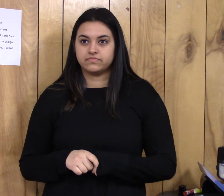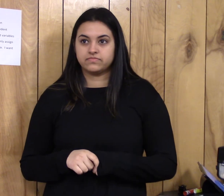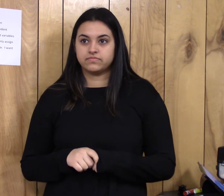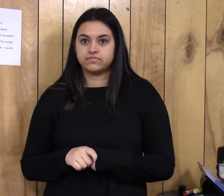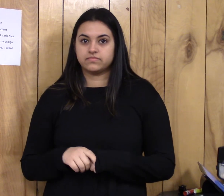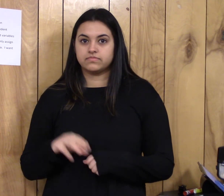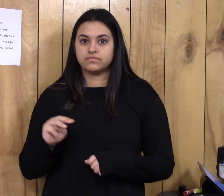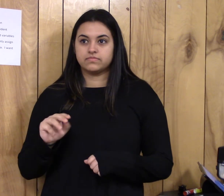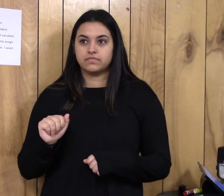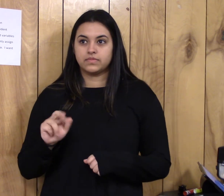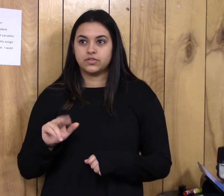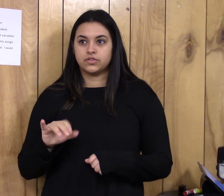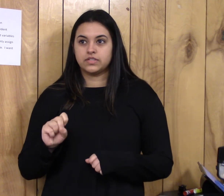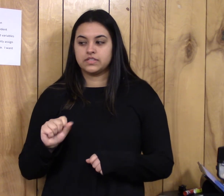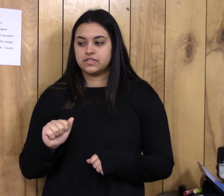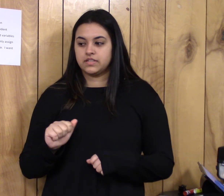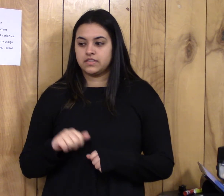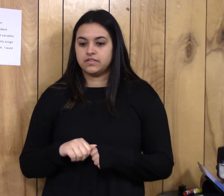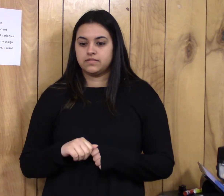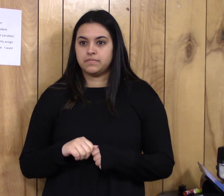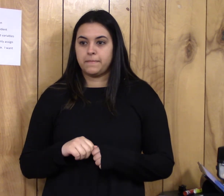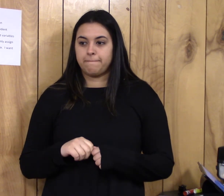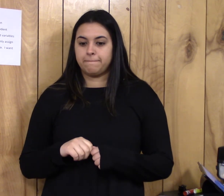Marissa Bias,